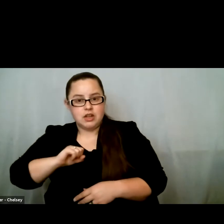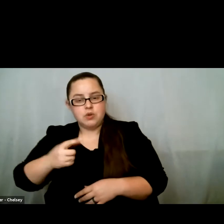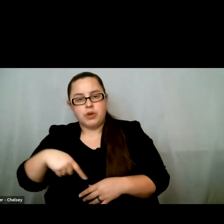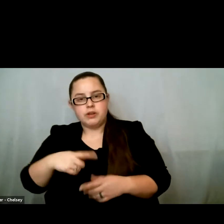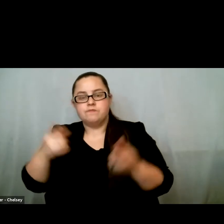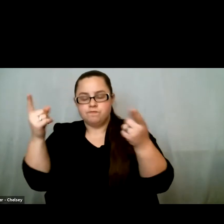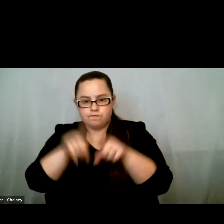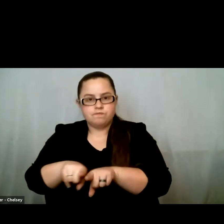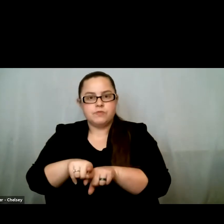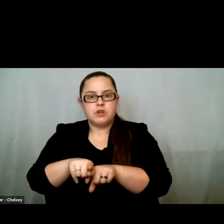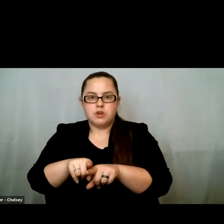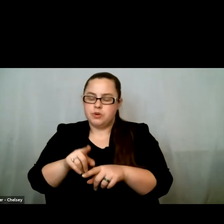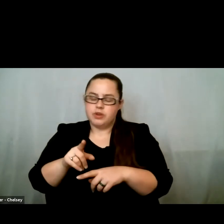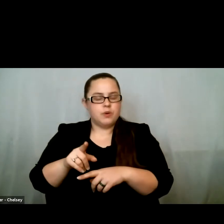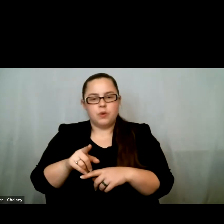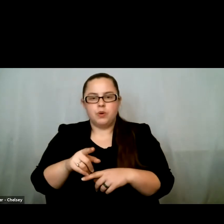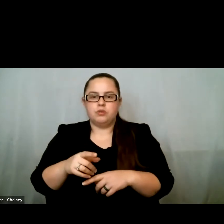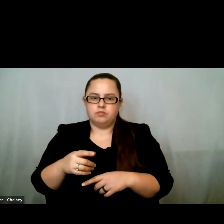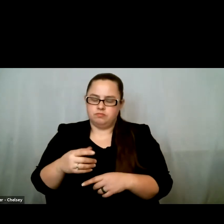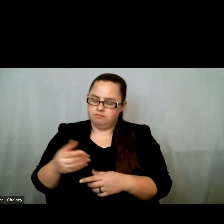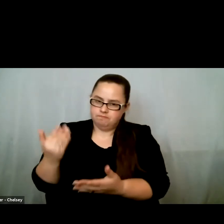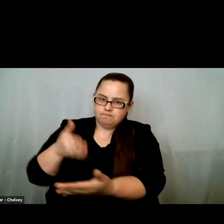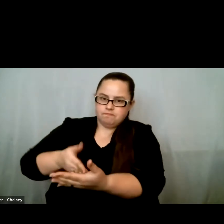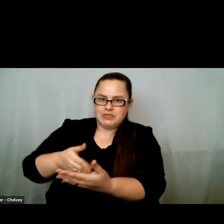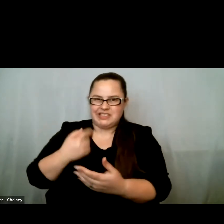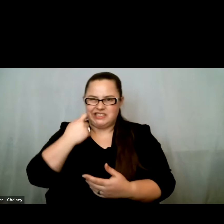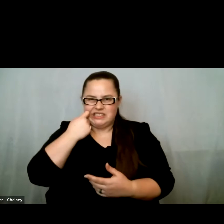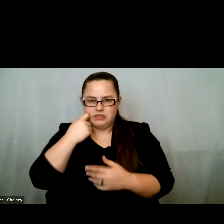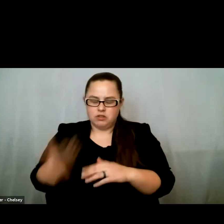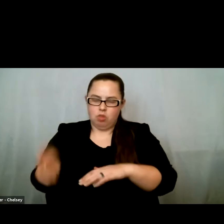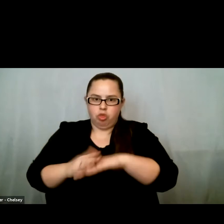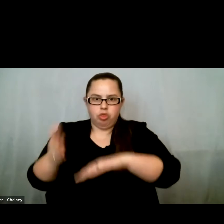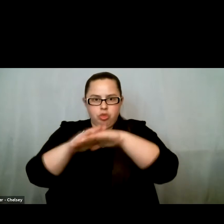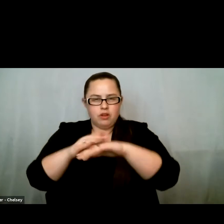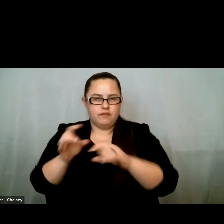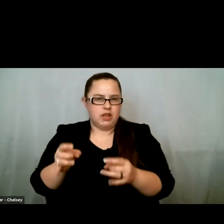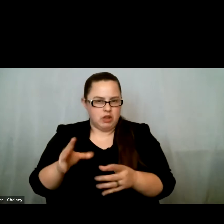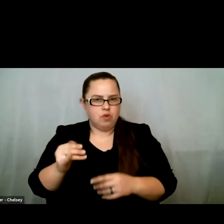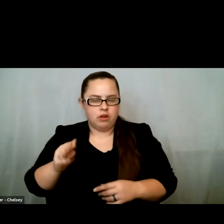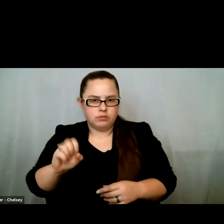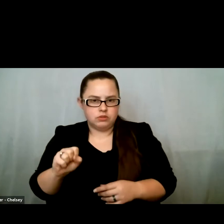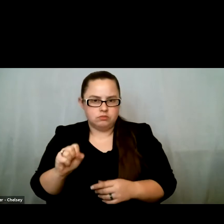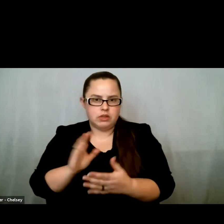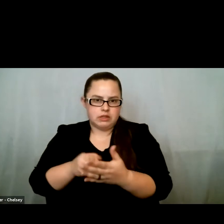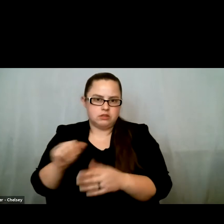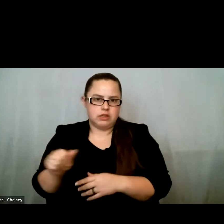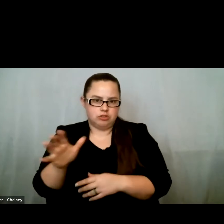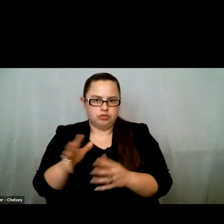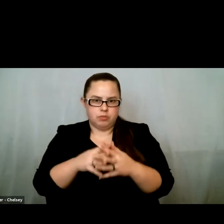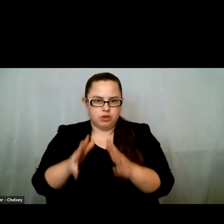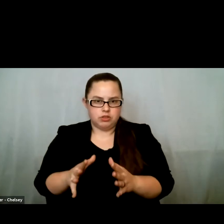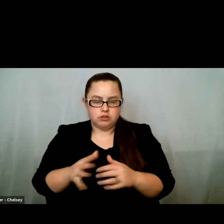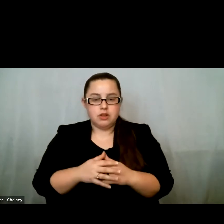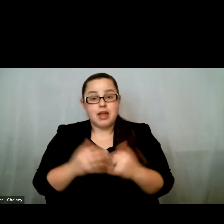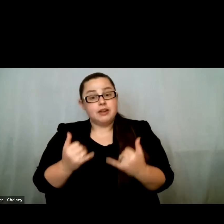crimes targeting Asian Americans. And today, I was very pleased to read that the acting